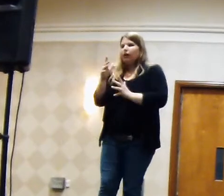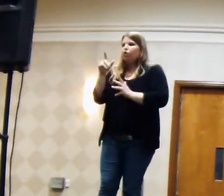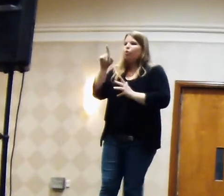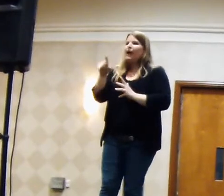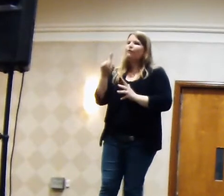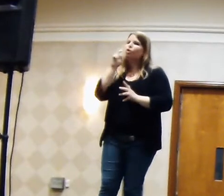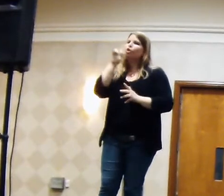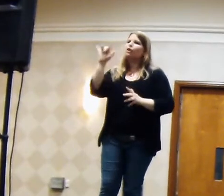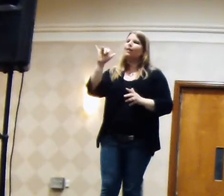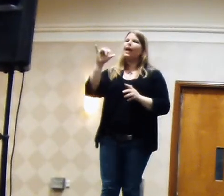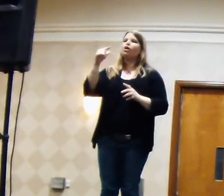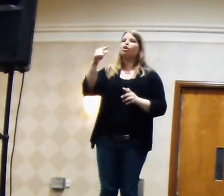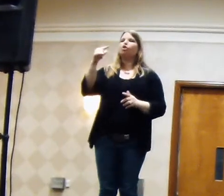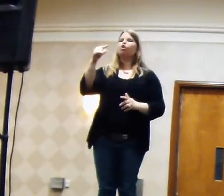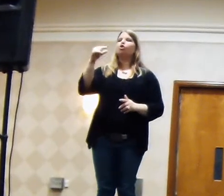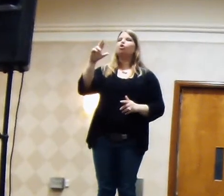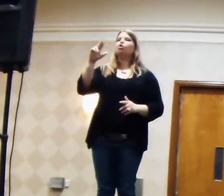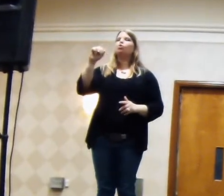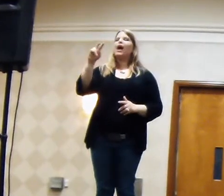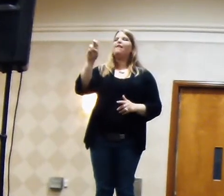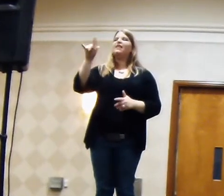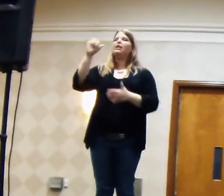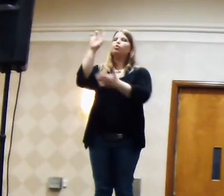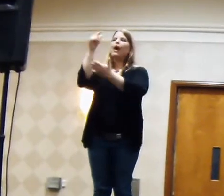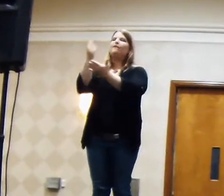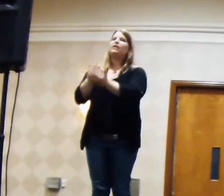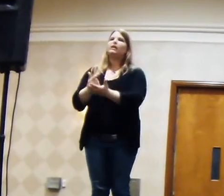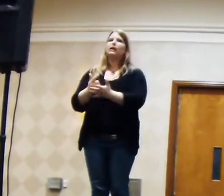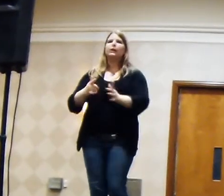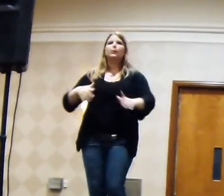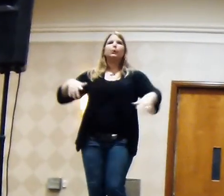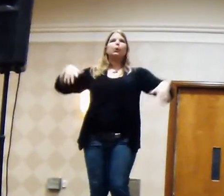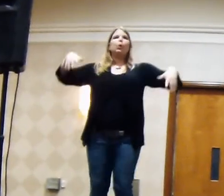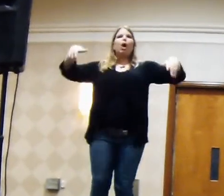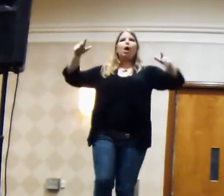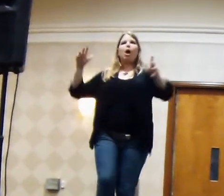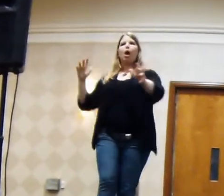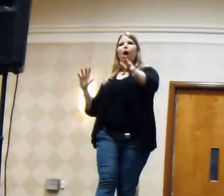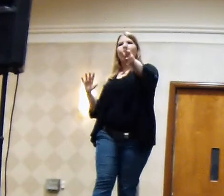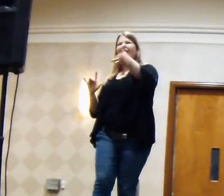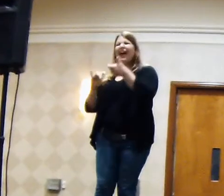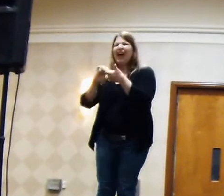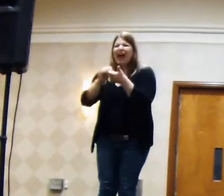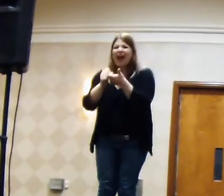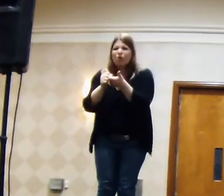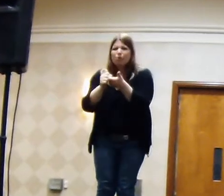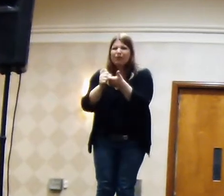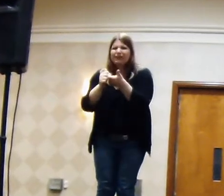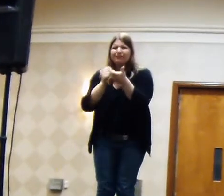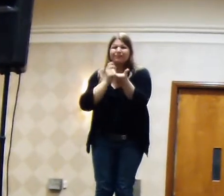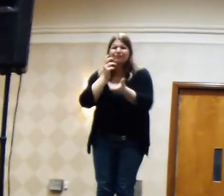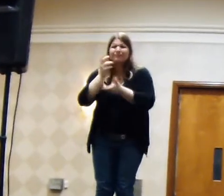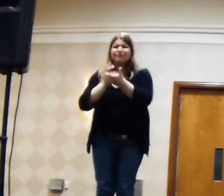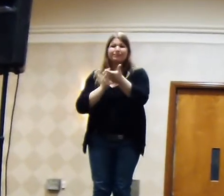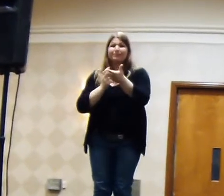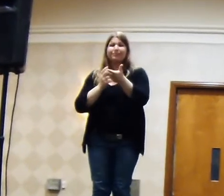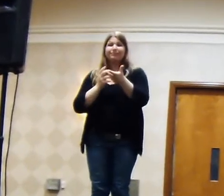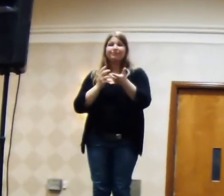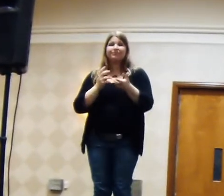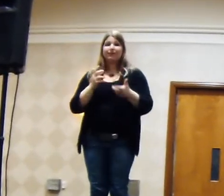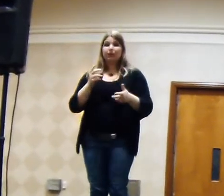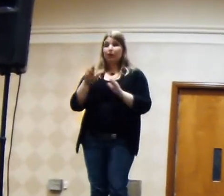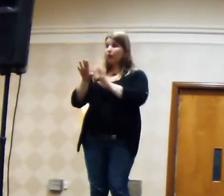like, okay. And then they were like, and we were like, how? And they were like, we don't know. And then we're like, we're shooting. And they're like, we